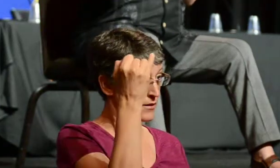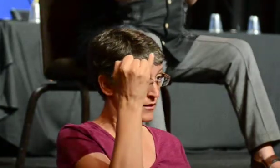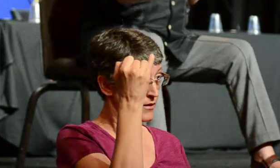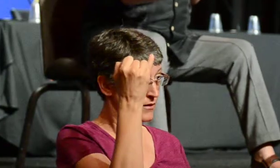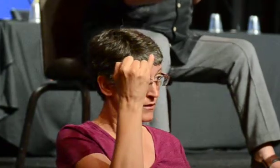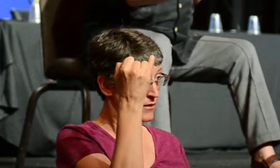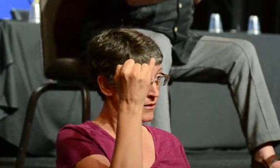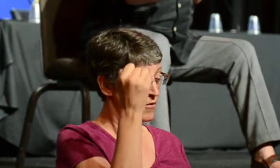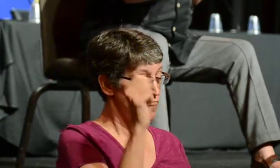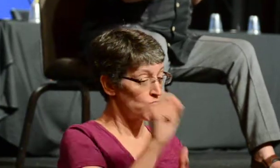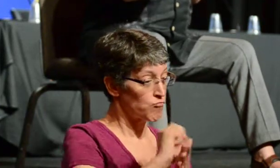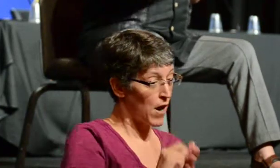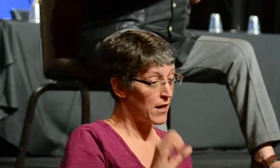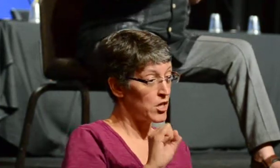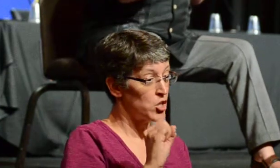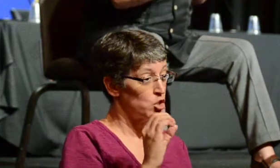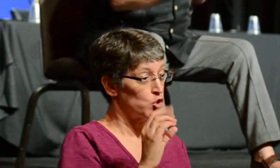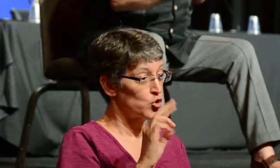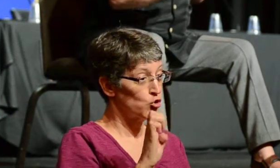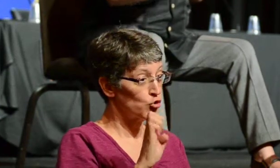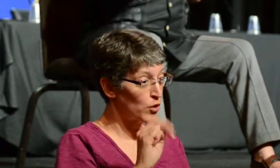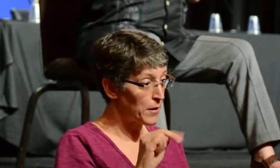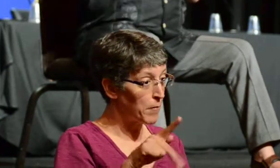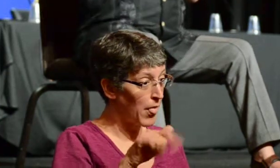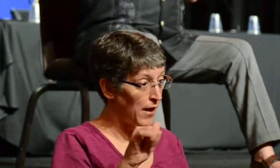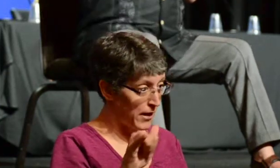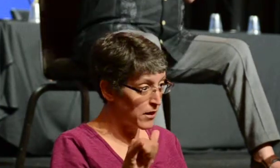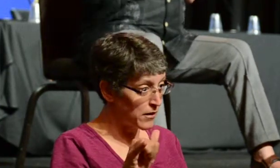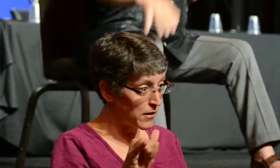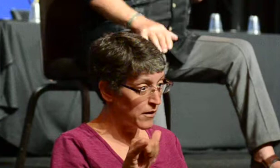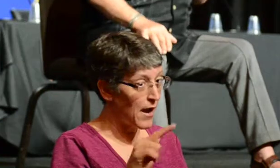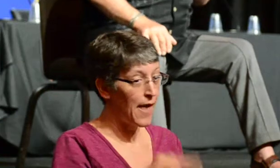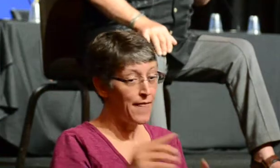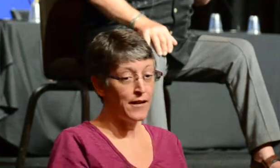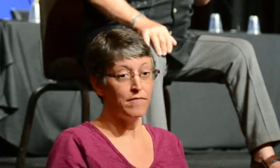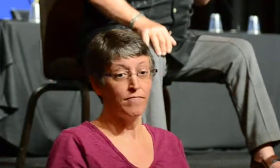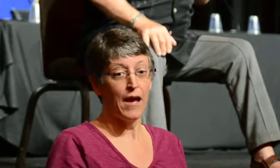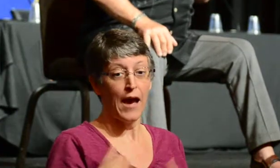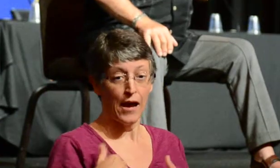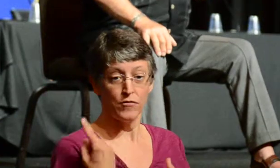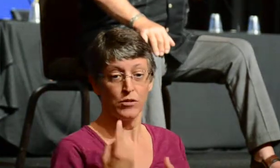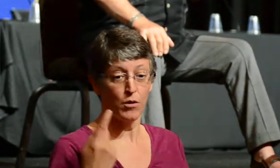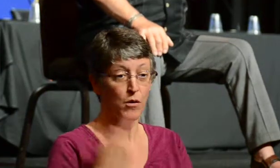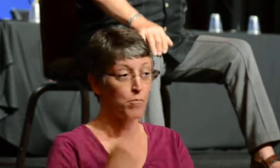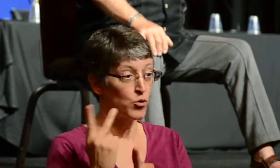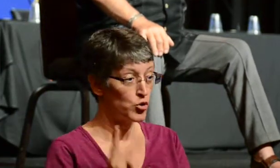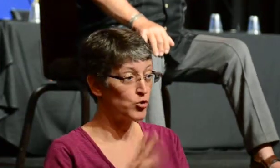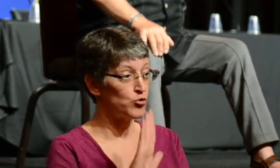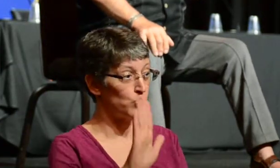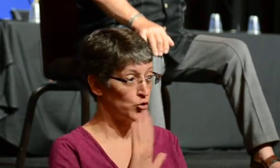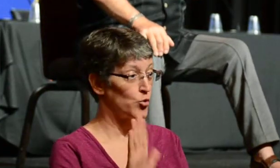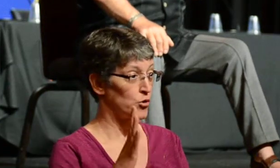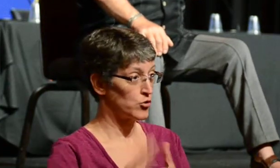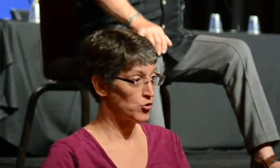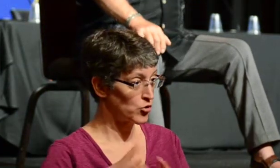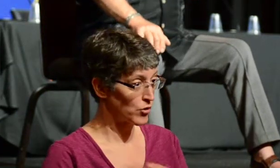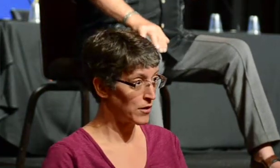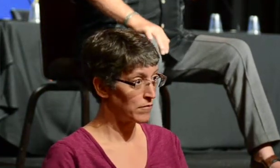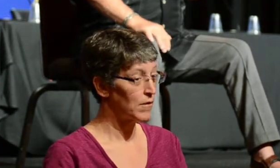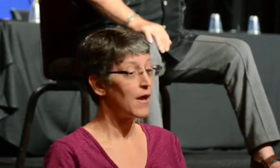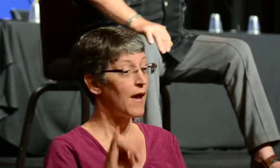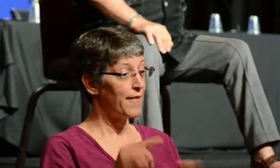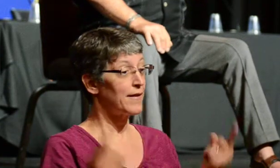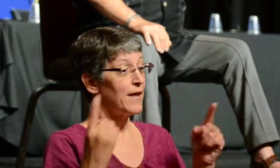a screenplay, write a screenplay, and get it produced. And that's what's happening with me.